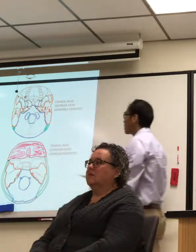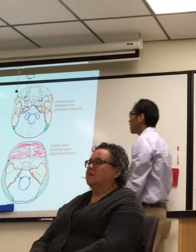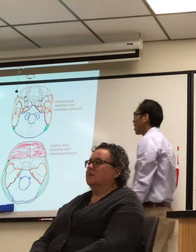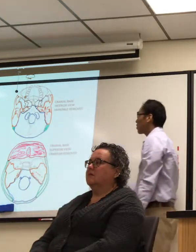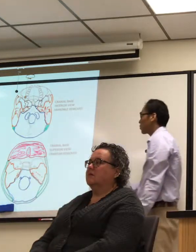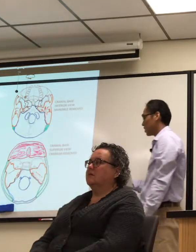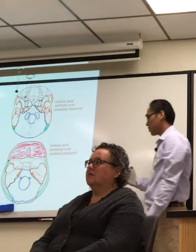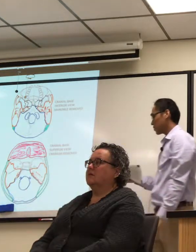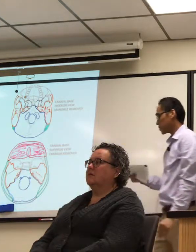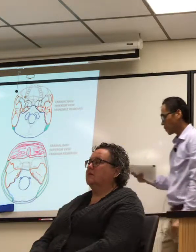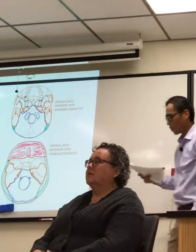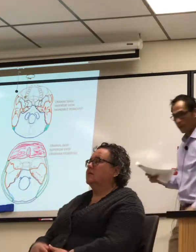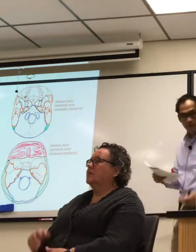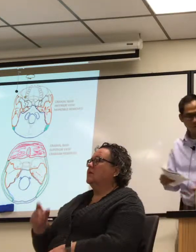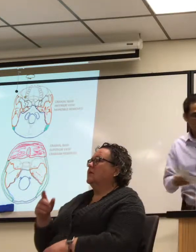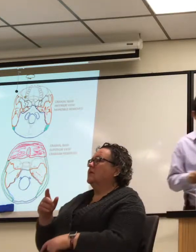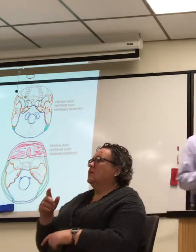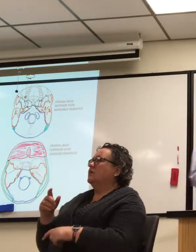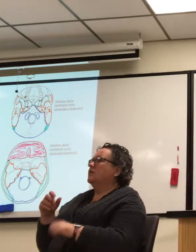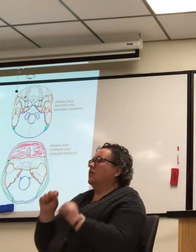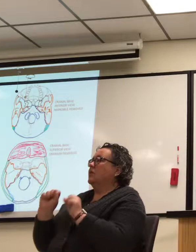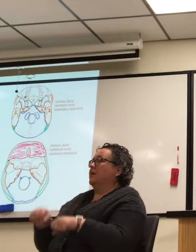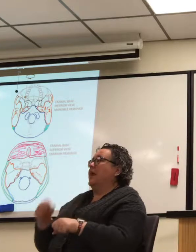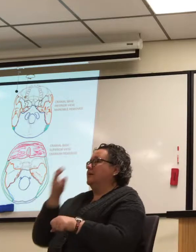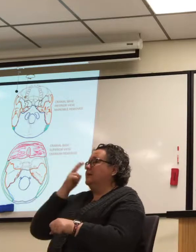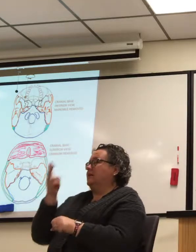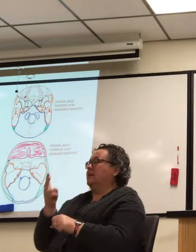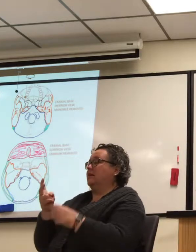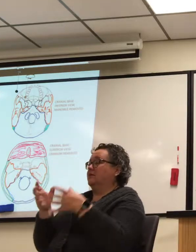So you can't see it underneath the skull.